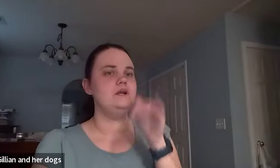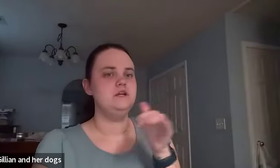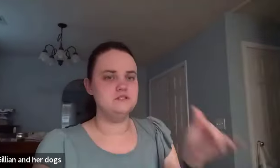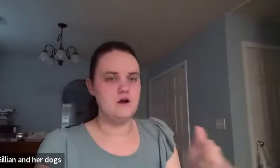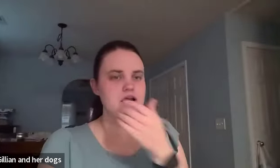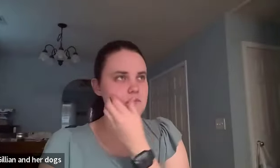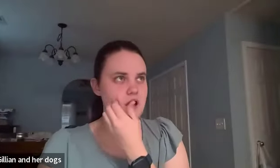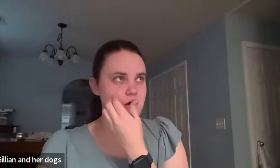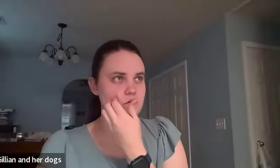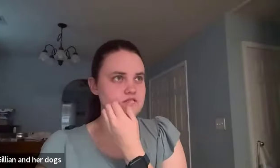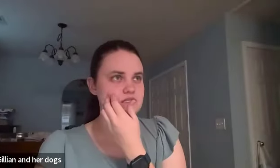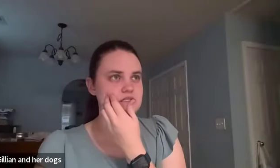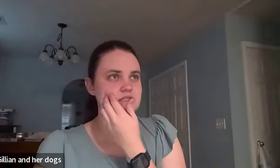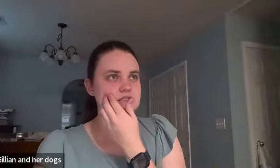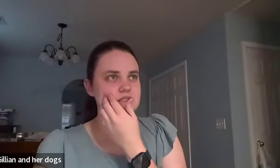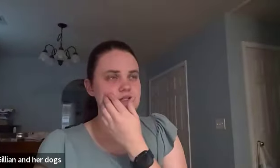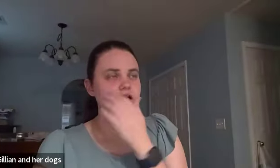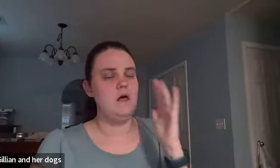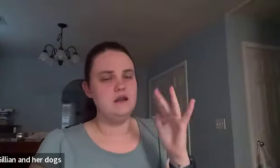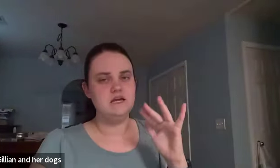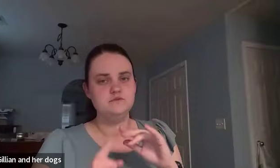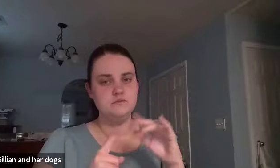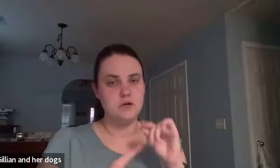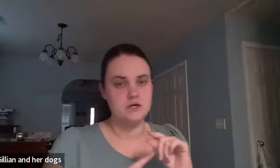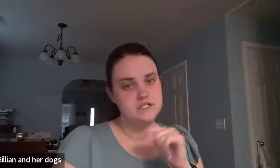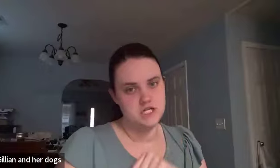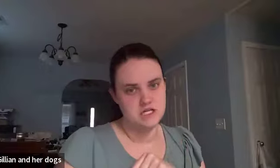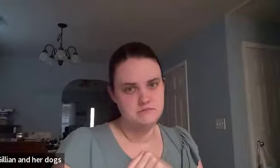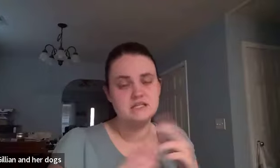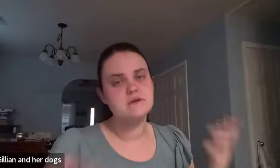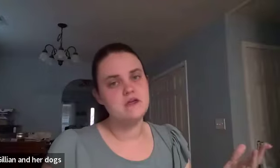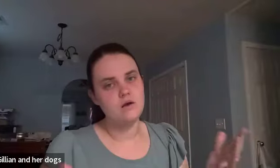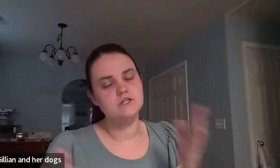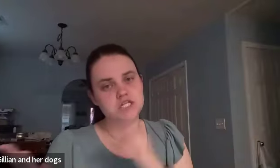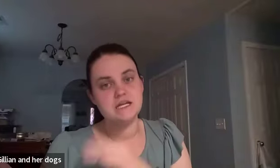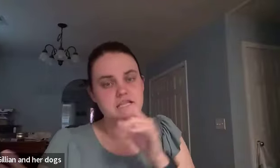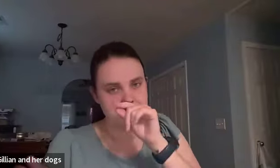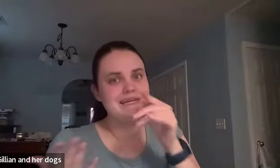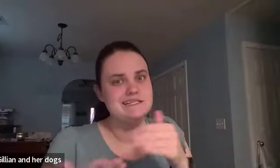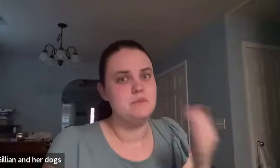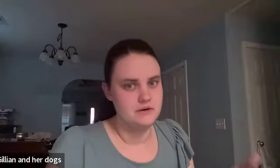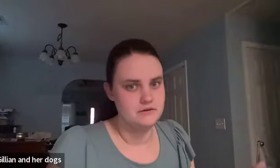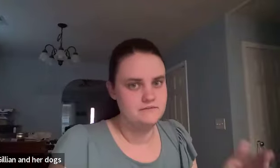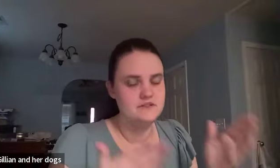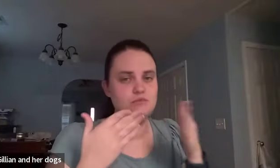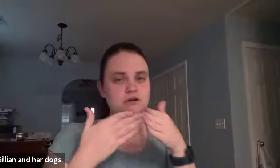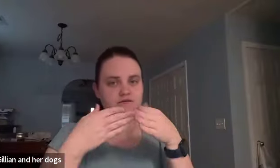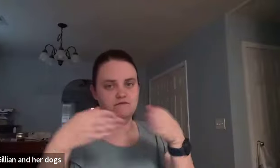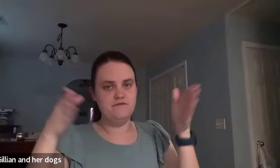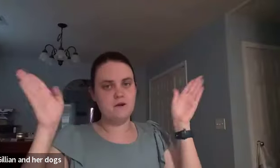When you are talking about a lot of times with bird and chicken, because I mean, they are a chicken is a bird. So bird is a